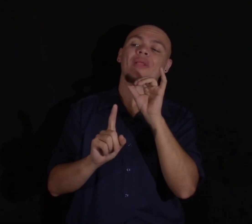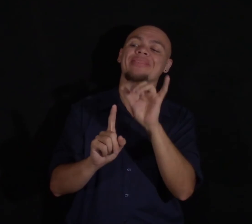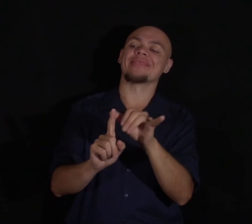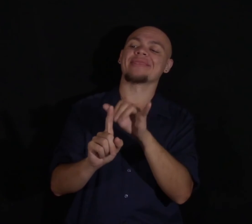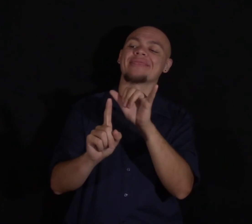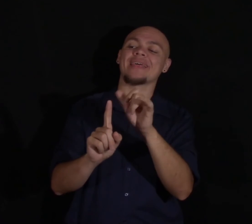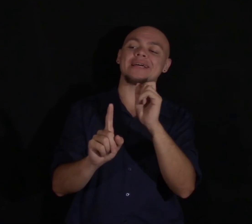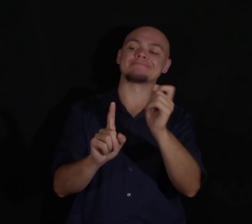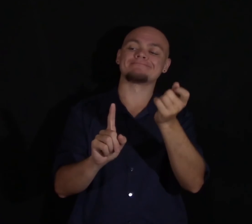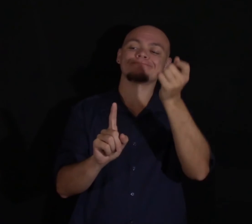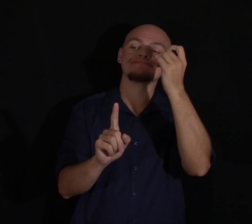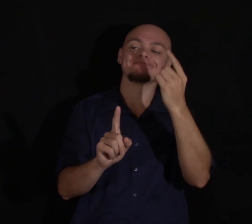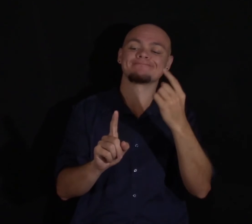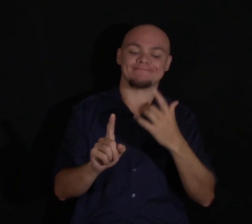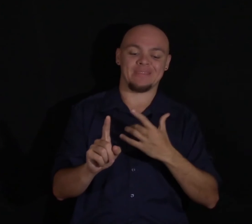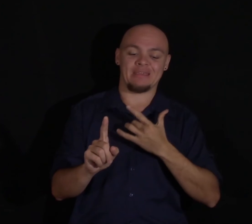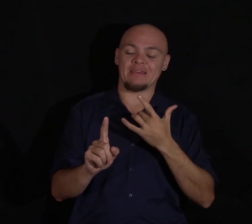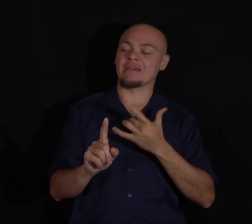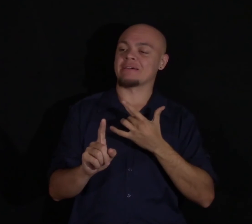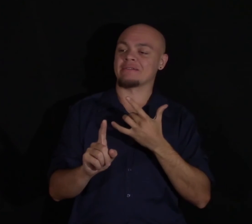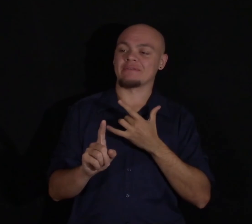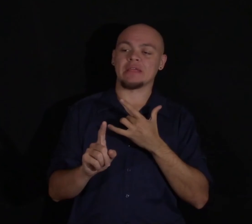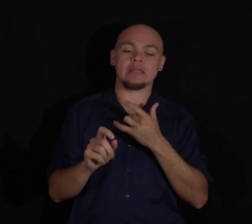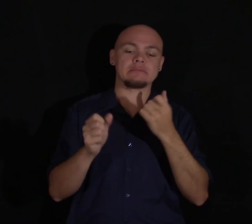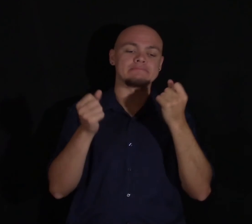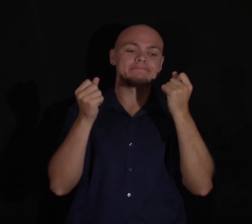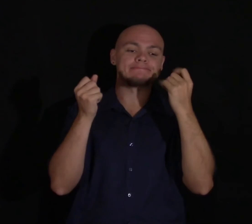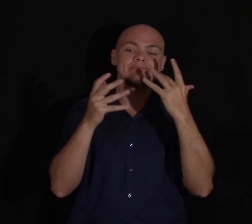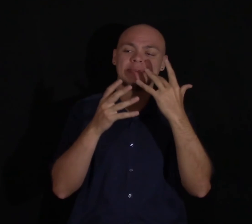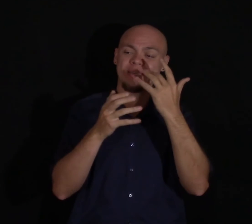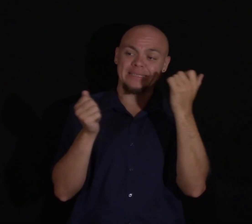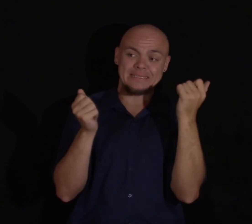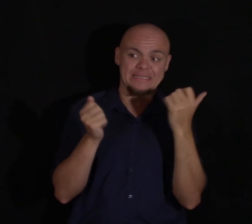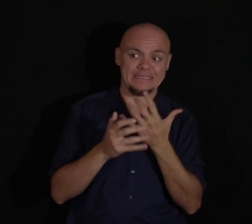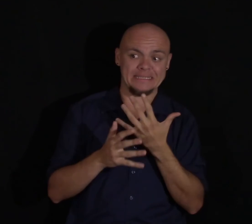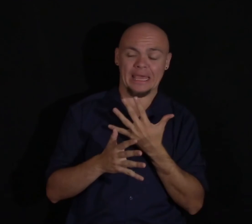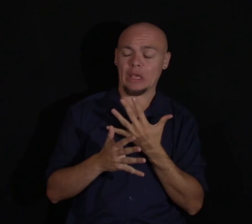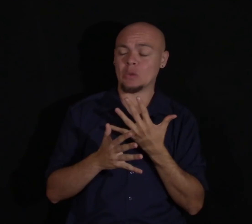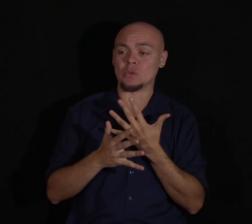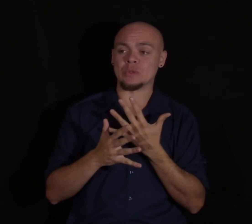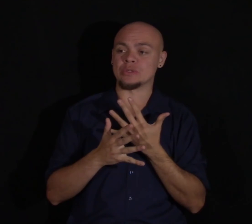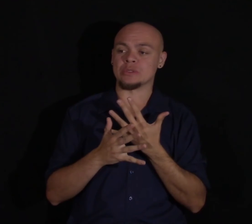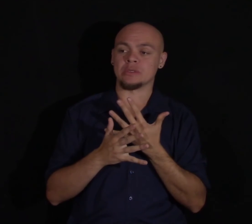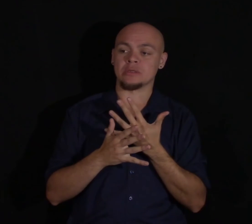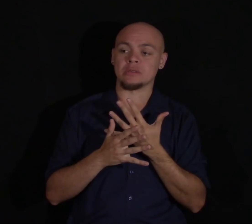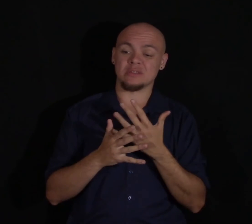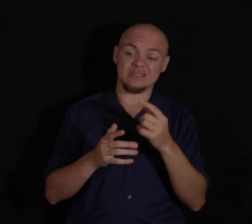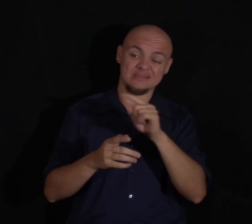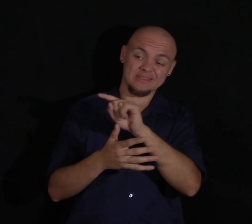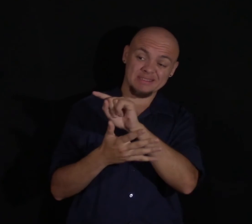feel so many overwhelming terrors. I tenderly love these friends. I